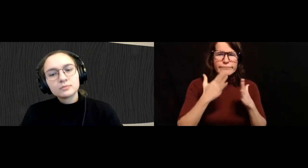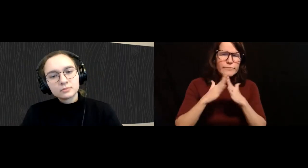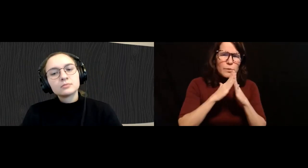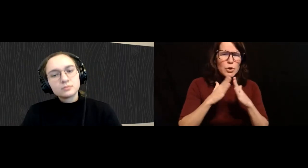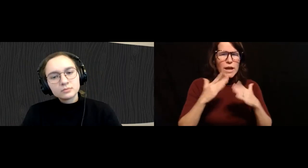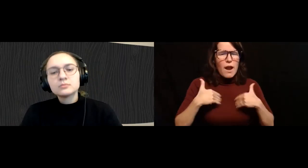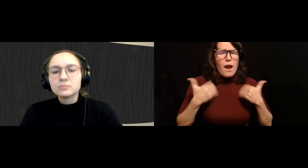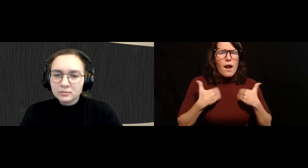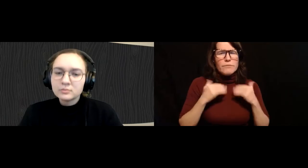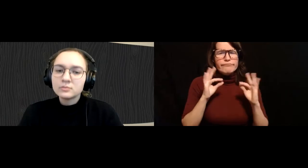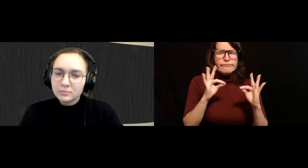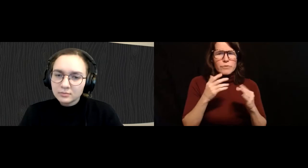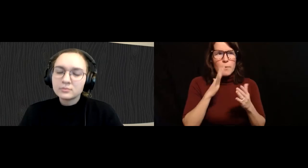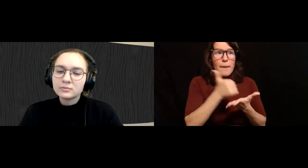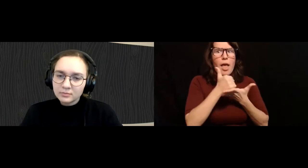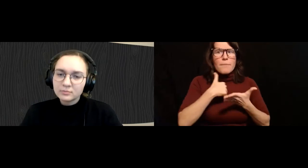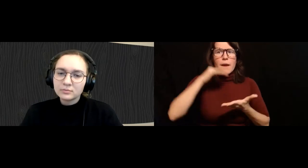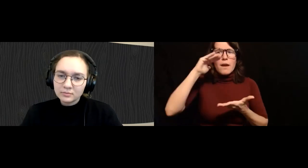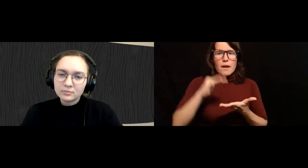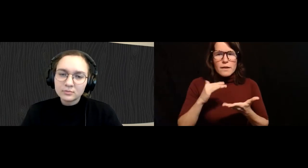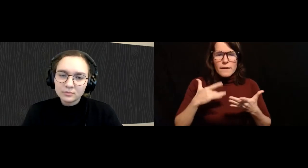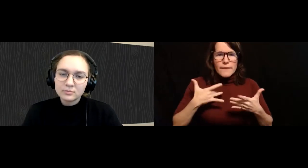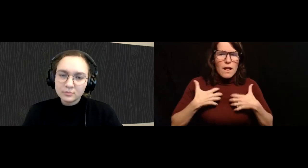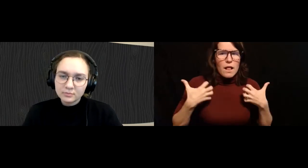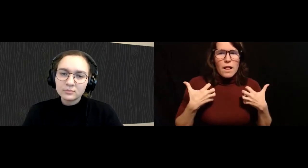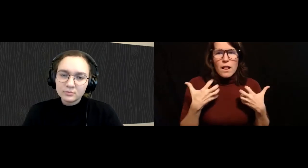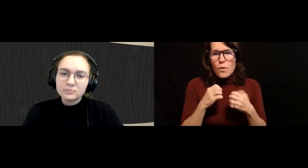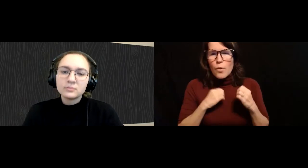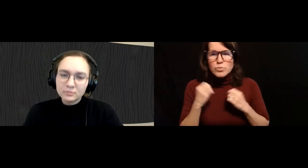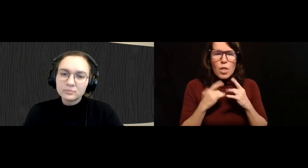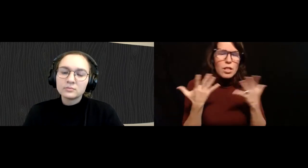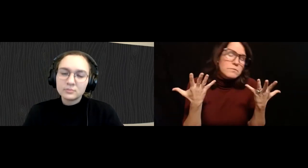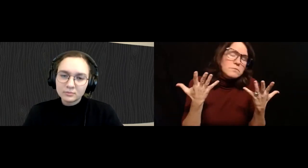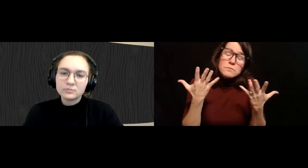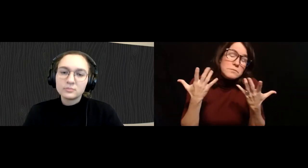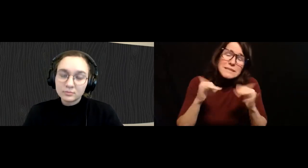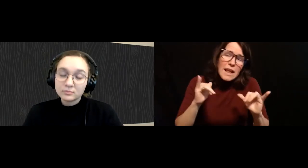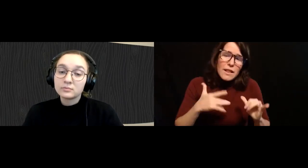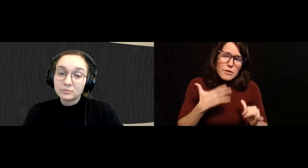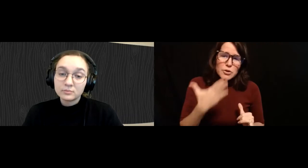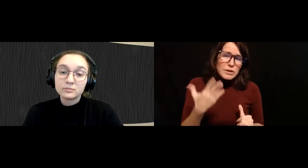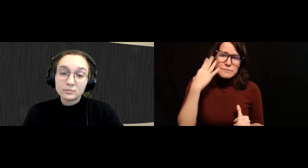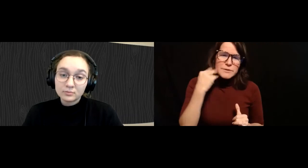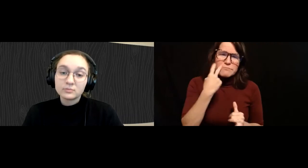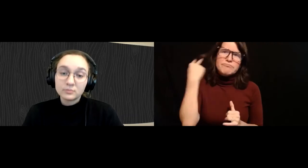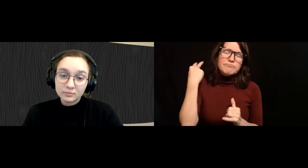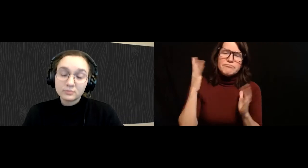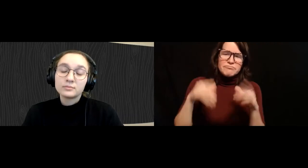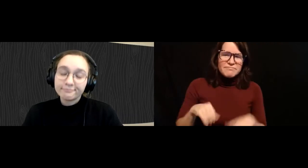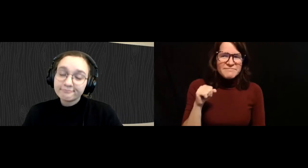And so, you know, I was in the deaf-blind community, which helped me, but at the same time, emotionally, it was not such a